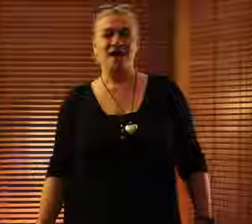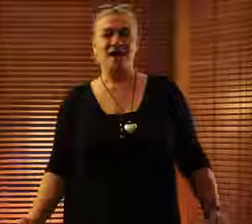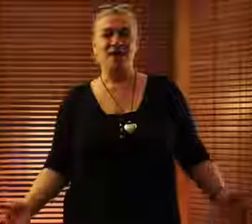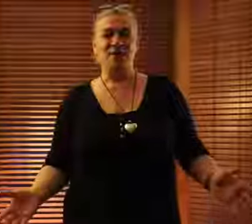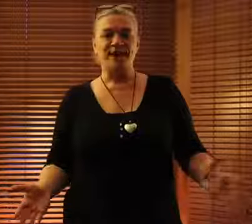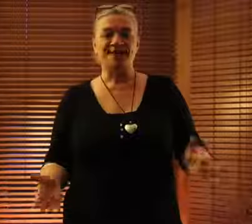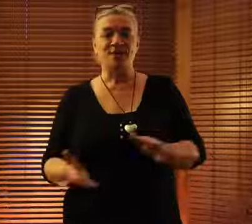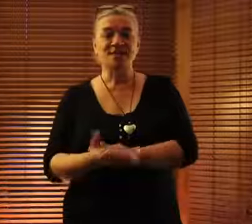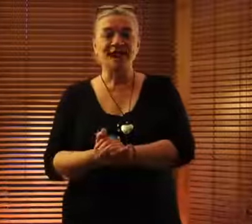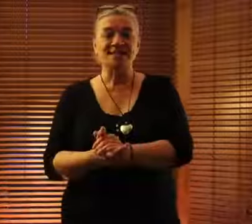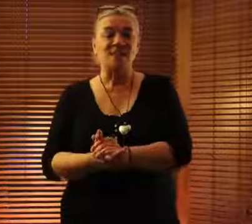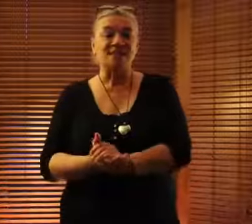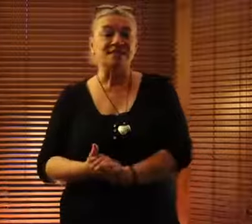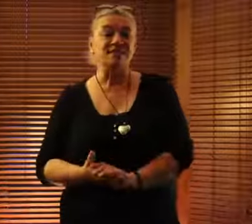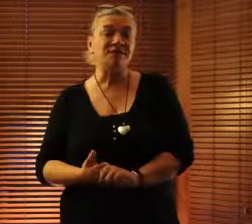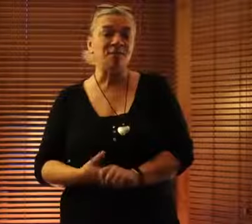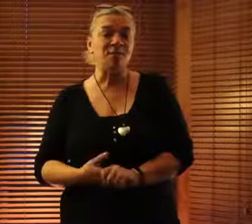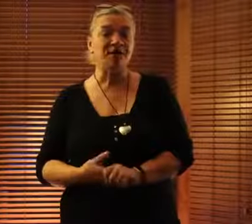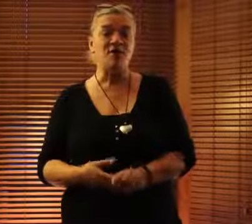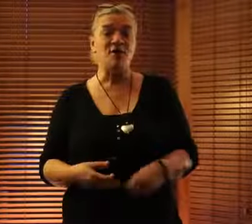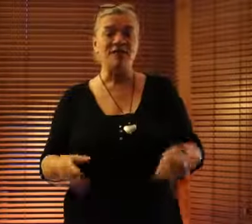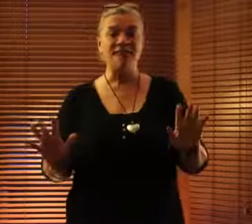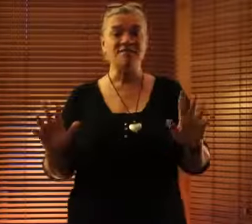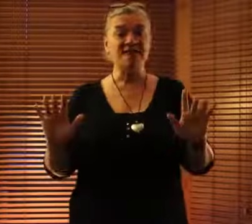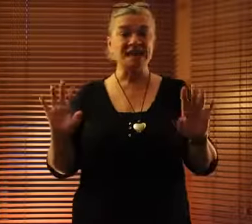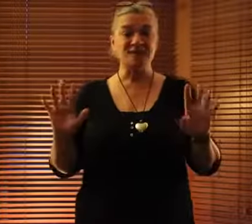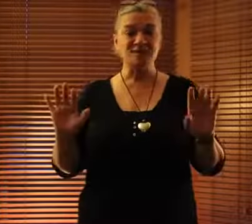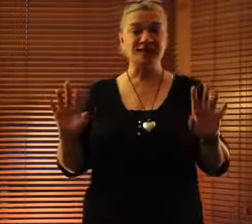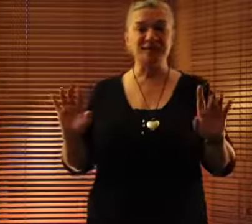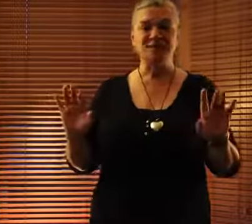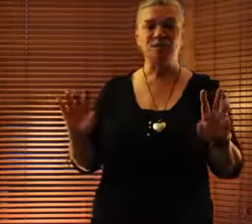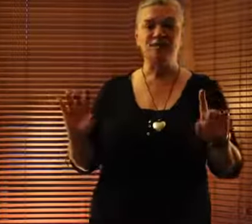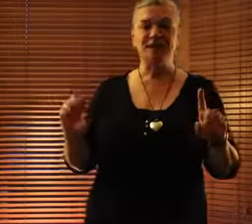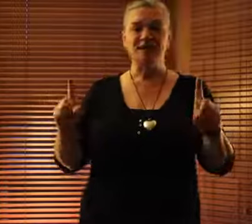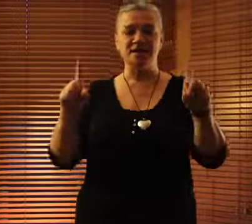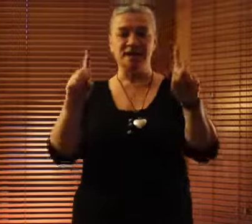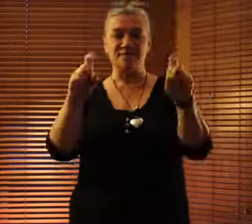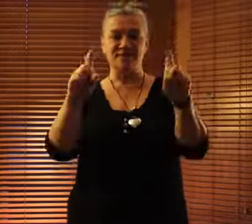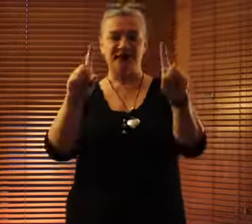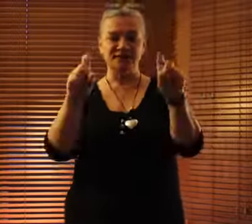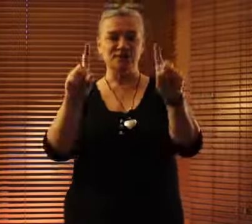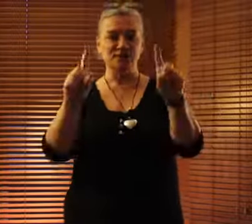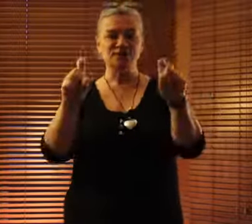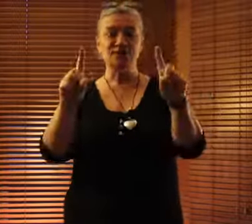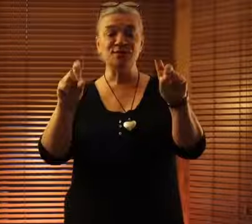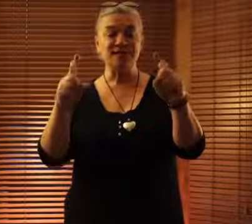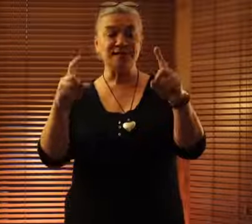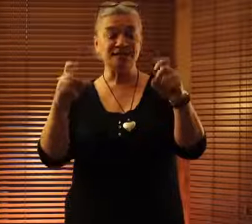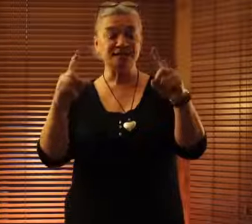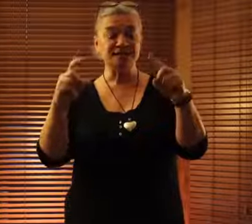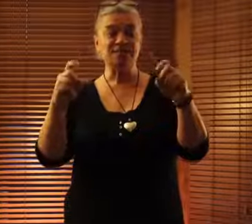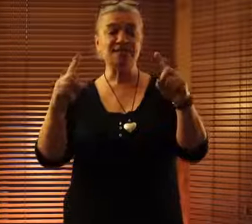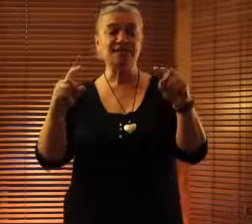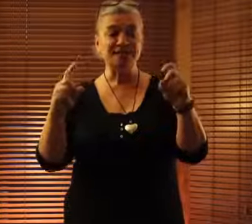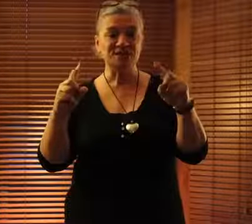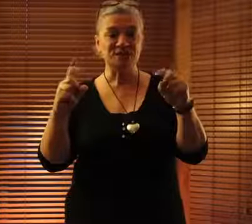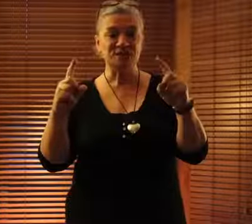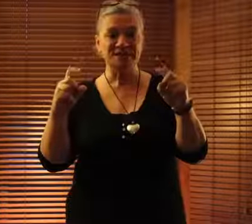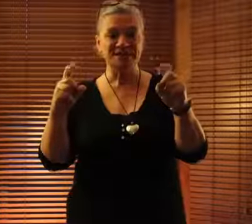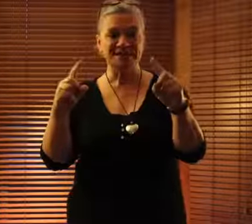Okay, so next up is a lovely copying rhyme and for this you need your fingers. In fact, two little fingers because we're going to be two little